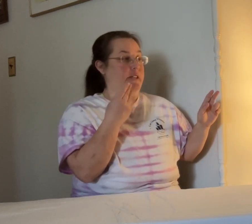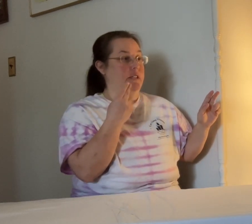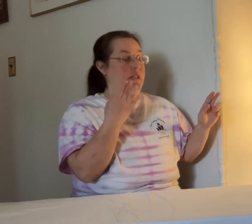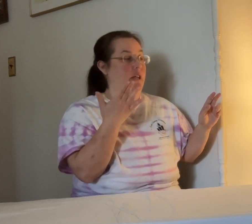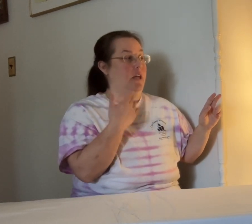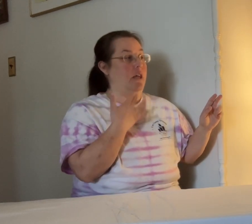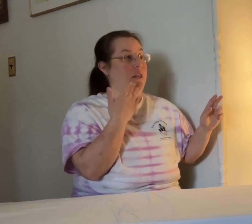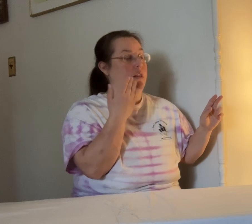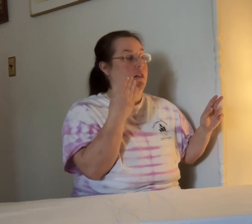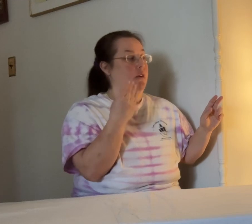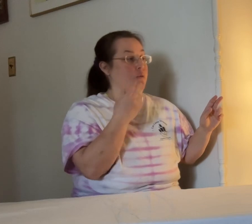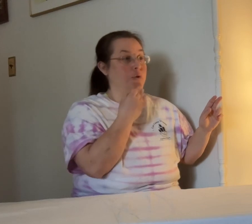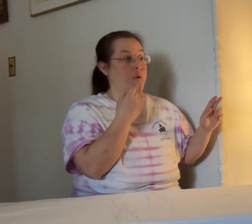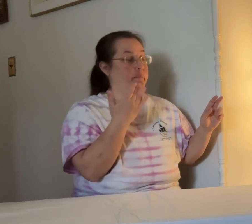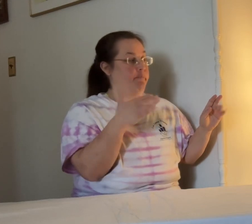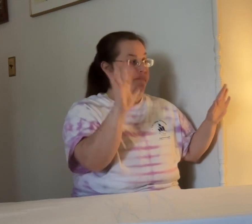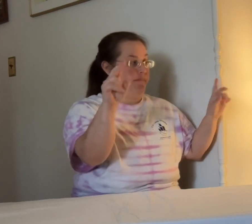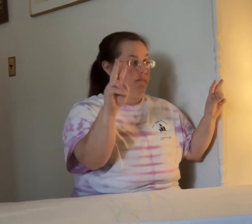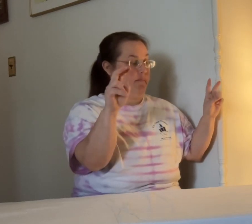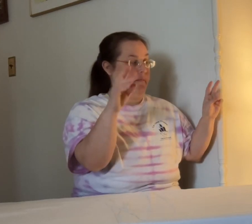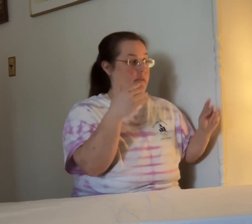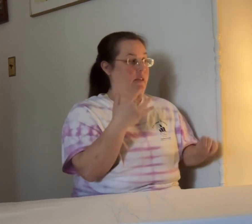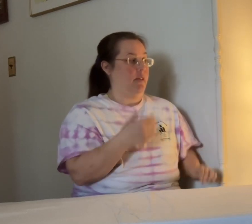elephant in the room.